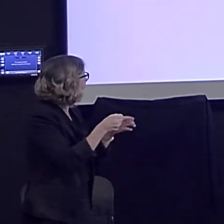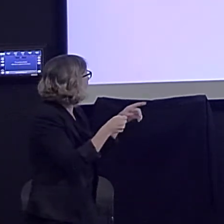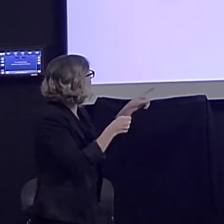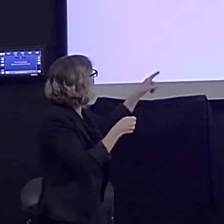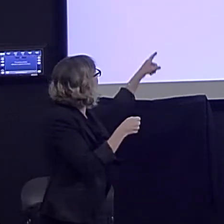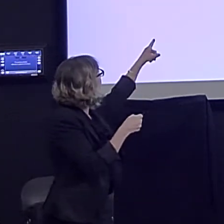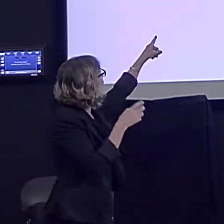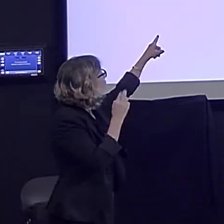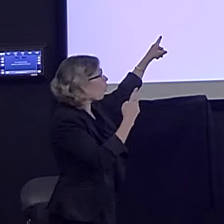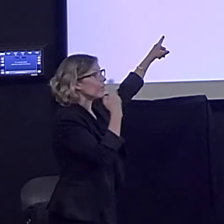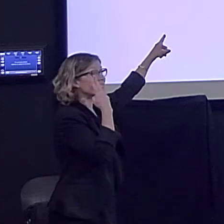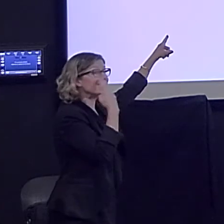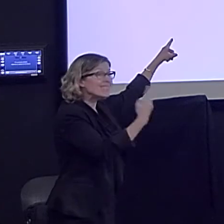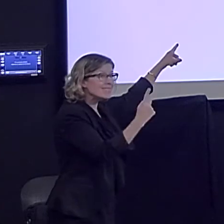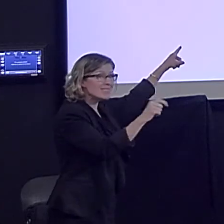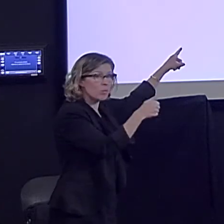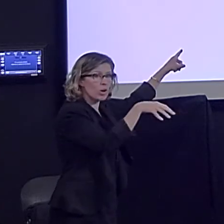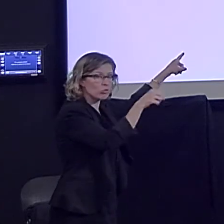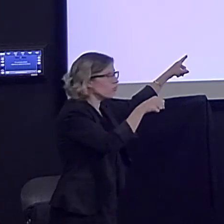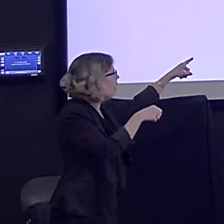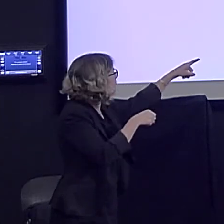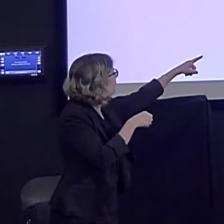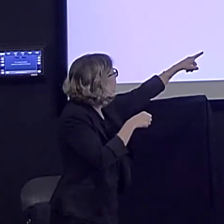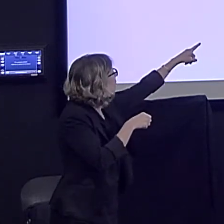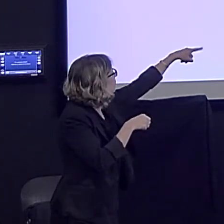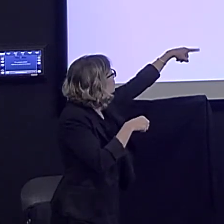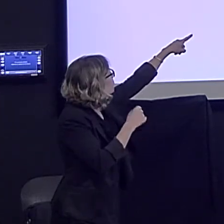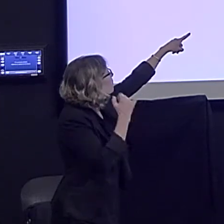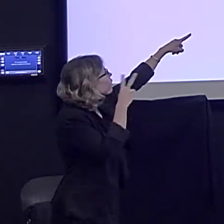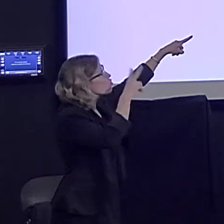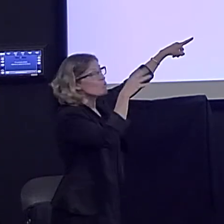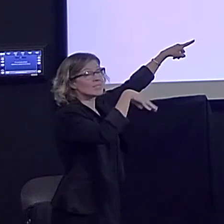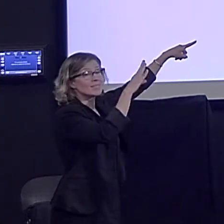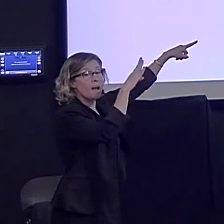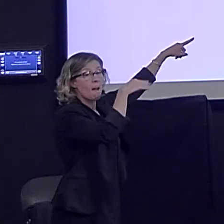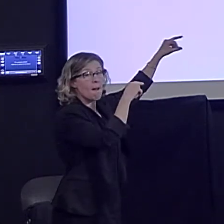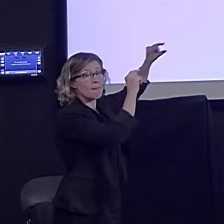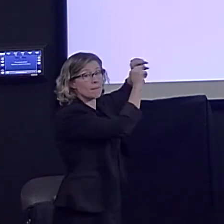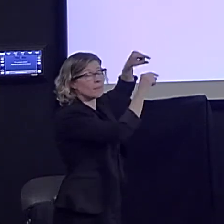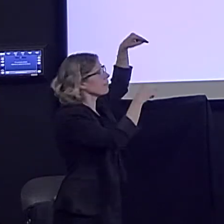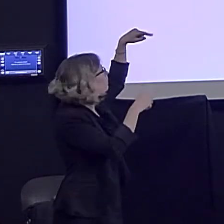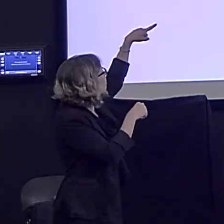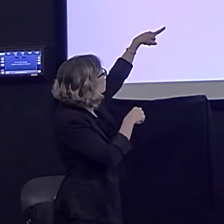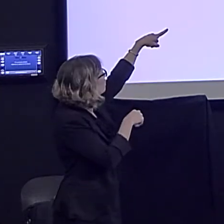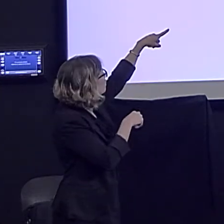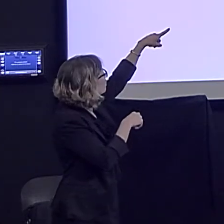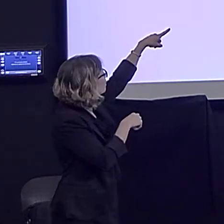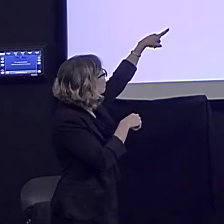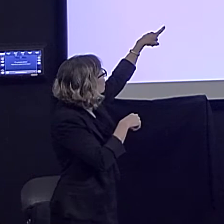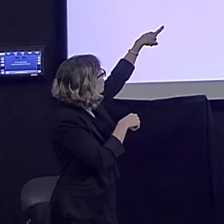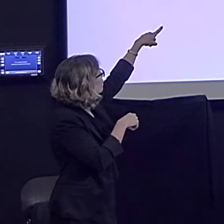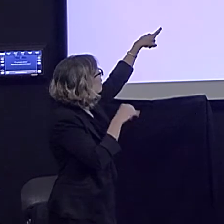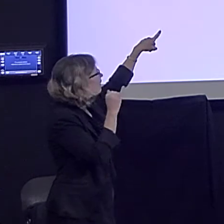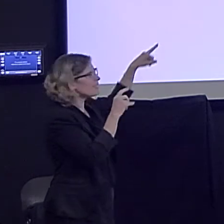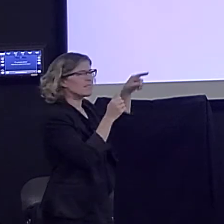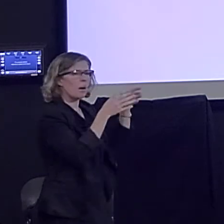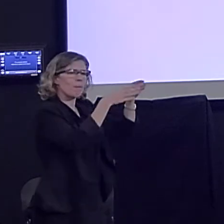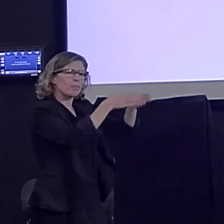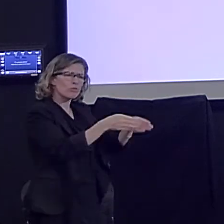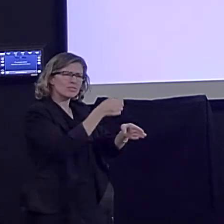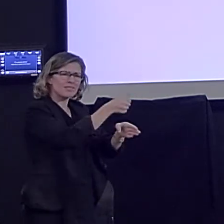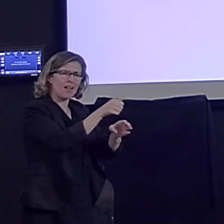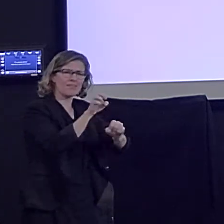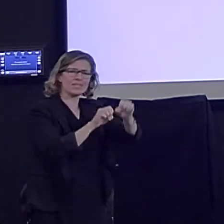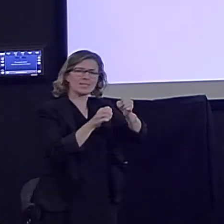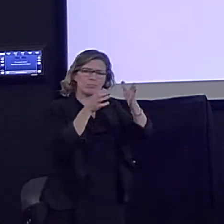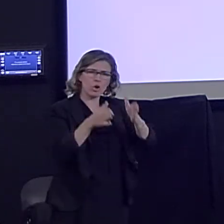action potentials that I showed you at the beginning. But if you look up, it's a person, an experimenter who